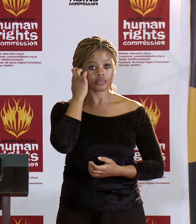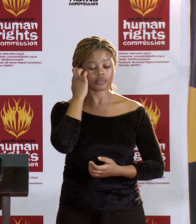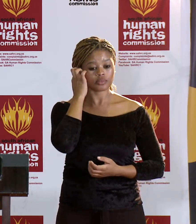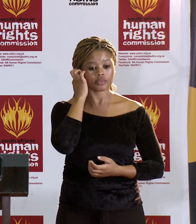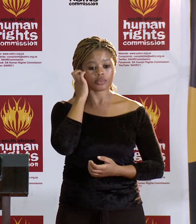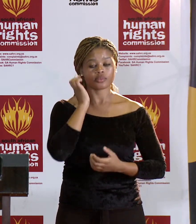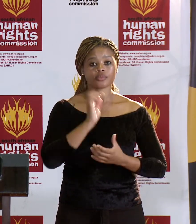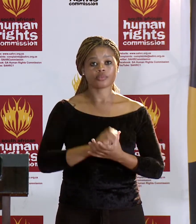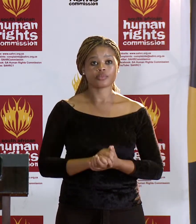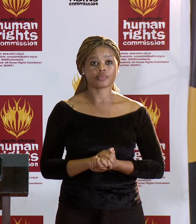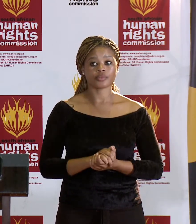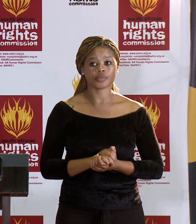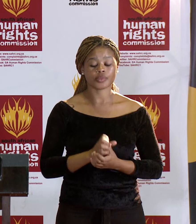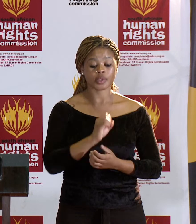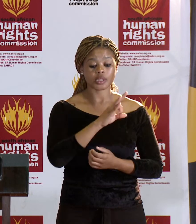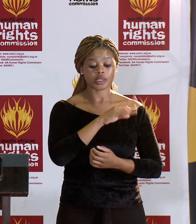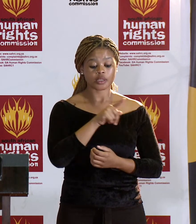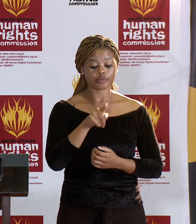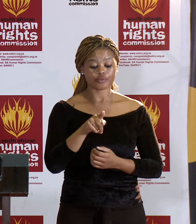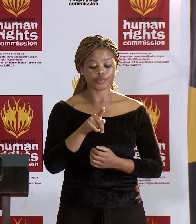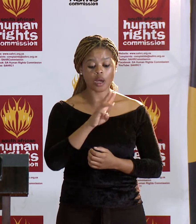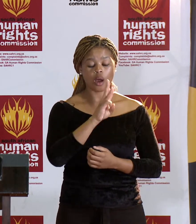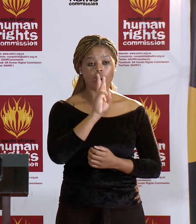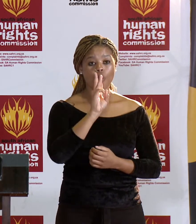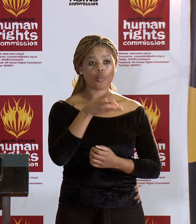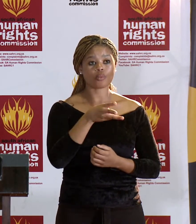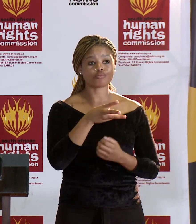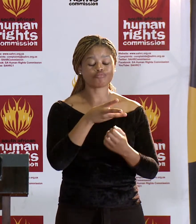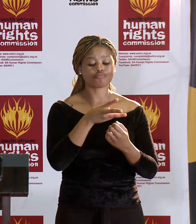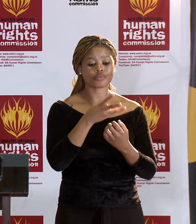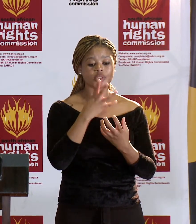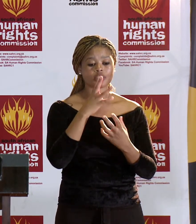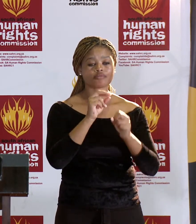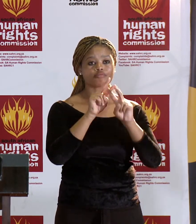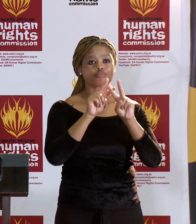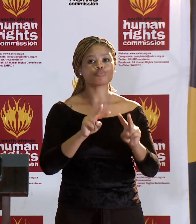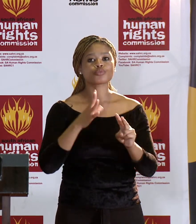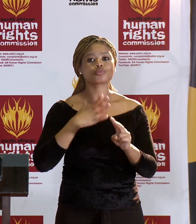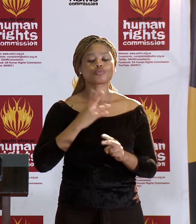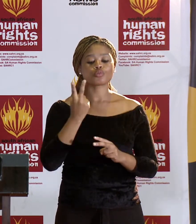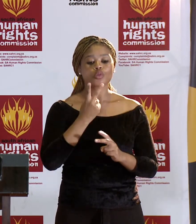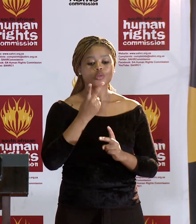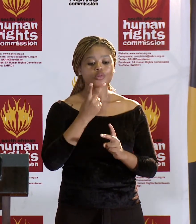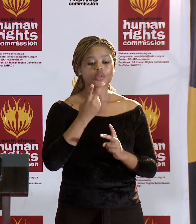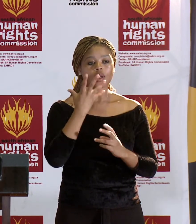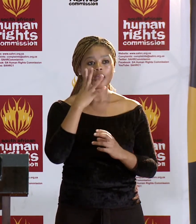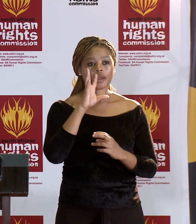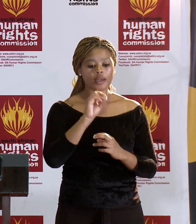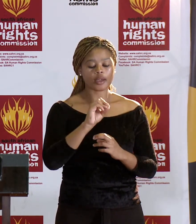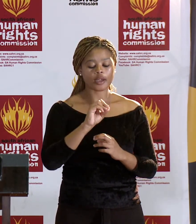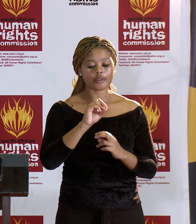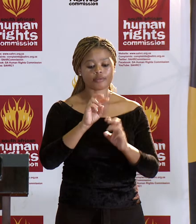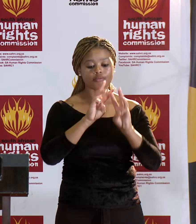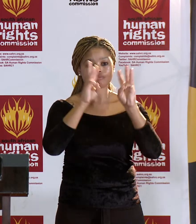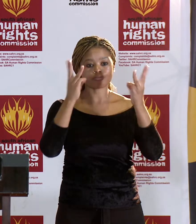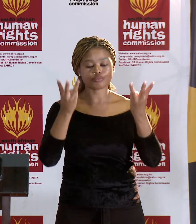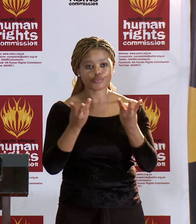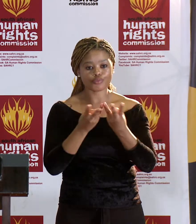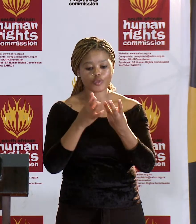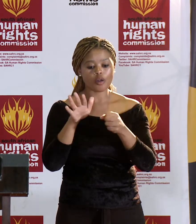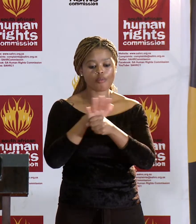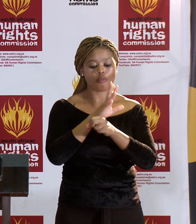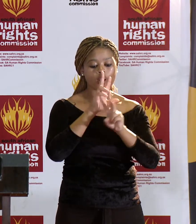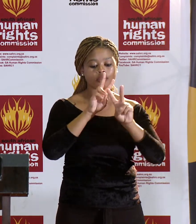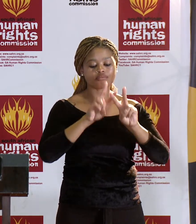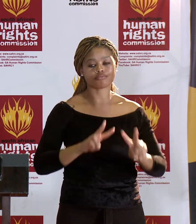And if you want to live in the real world that is full of harmony, surely you want to also live in a virtual world that is full of harmony.